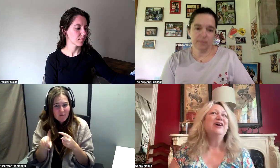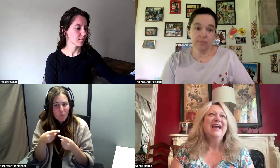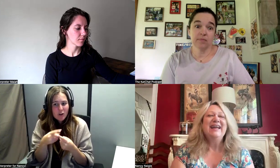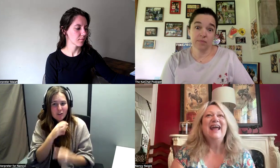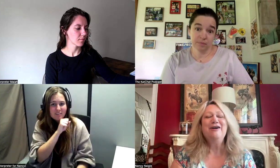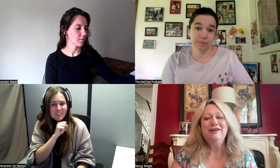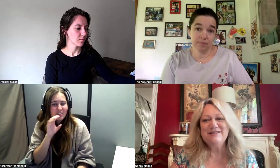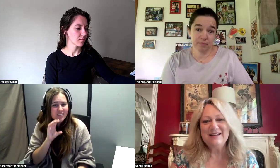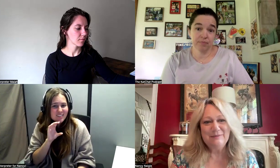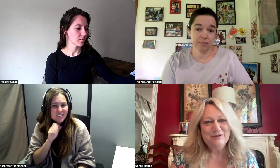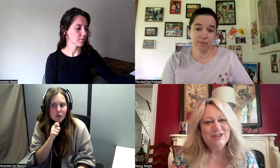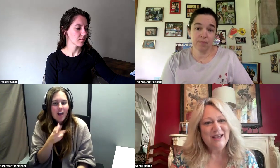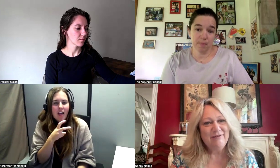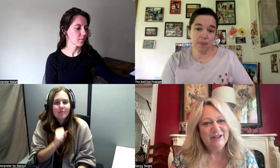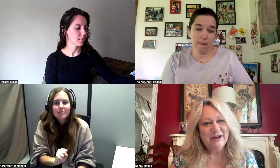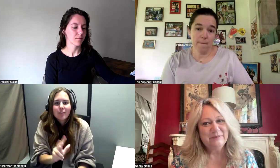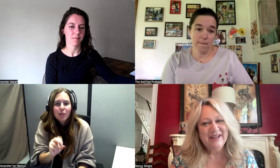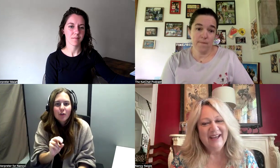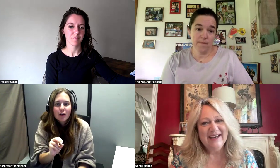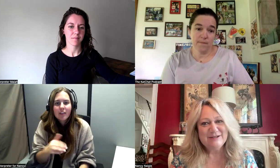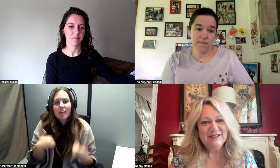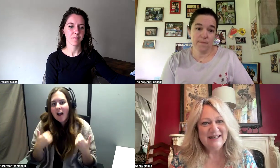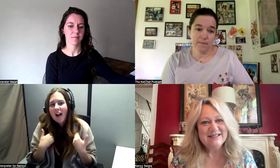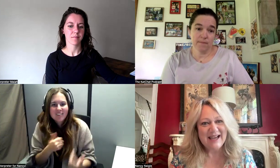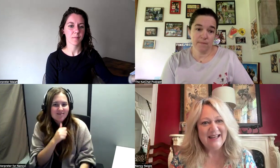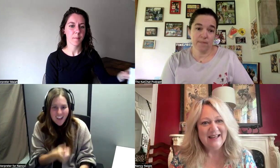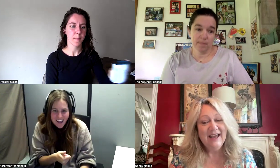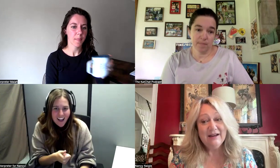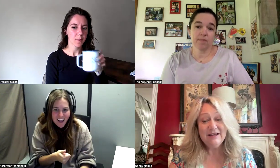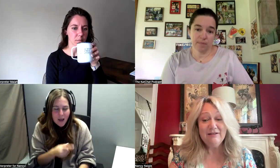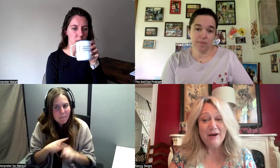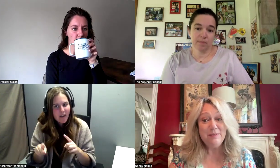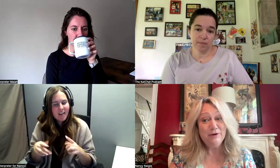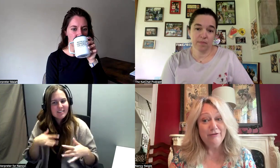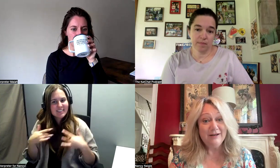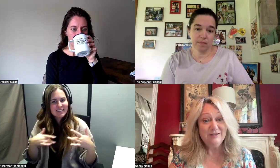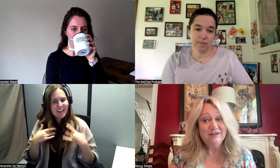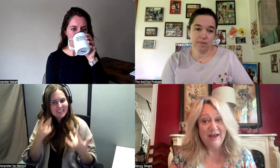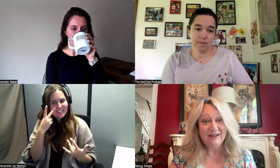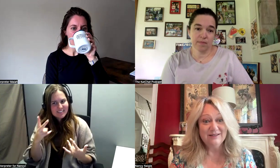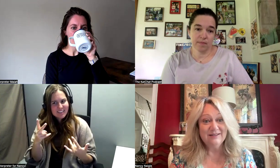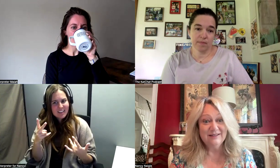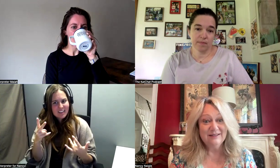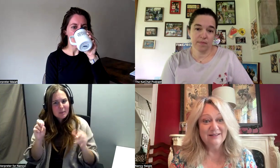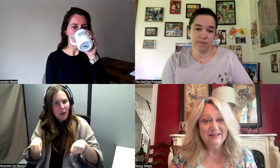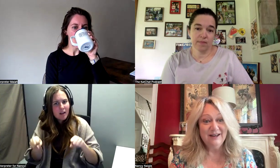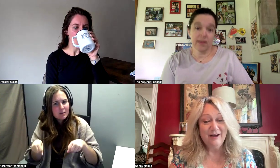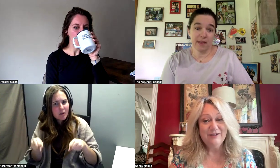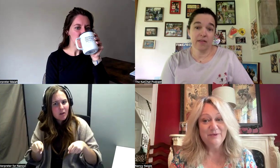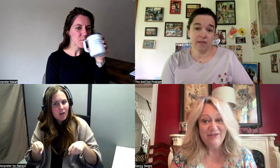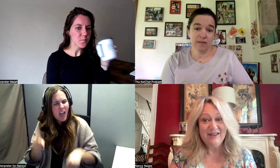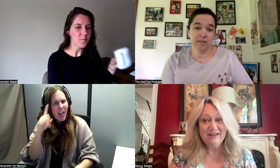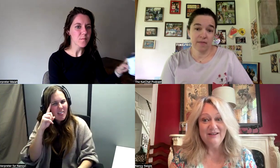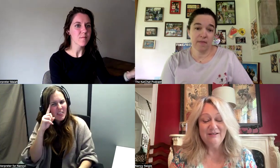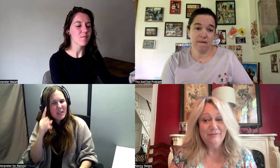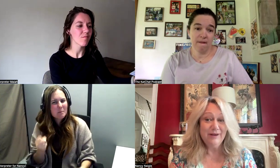life, and now you're suddenly pushing the envelope, and it's really exciting. And I think a lot of people are afraid to do that, to